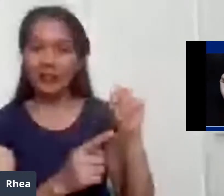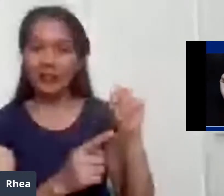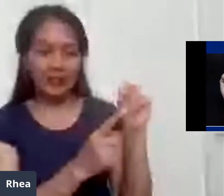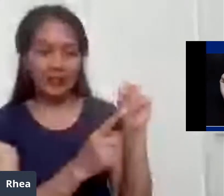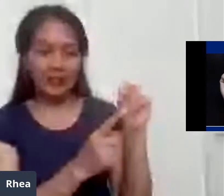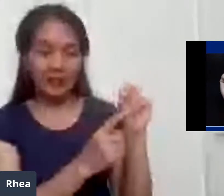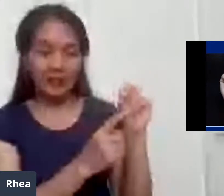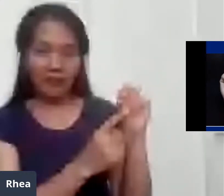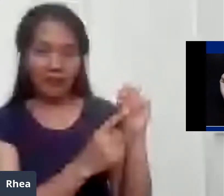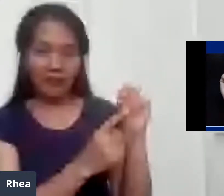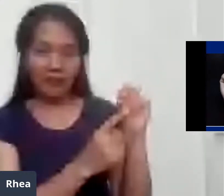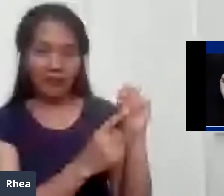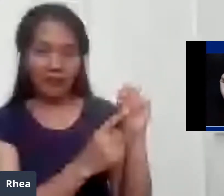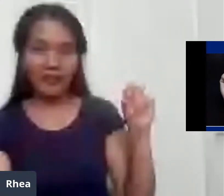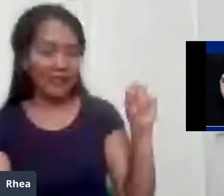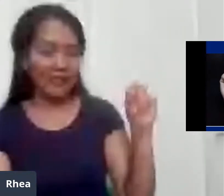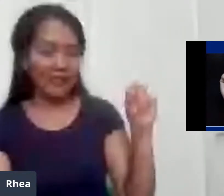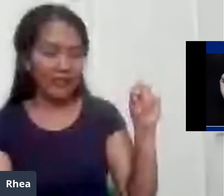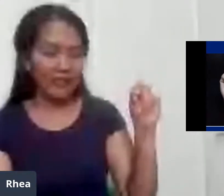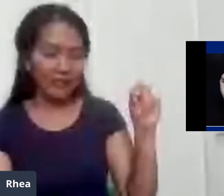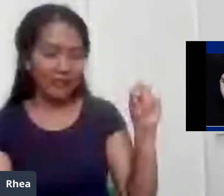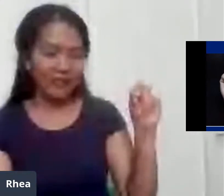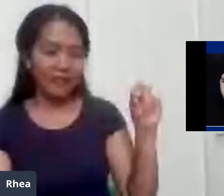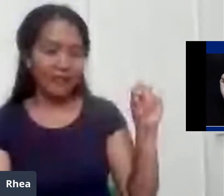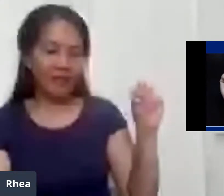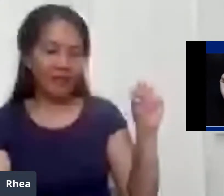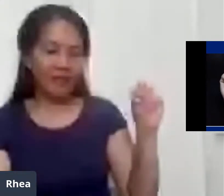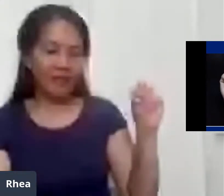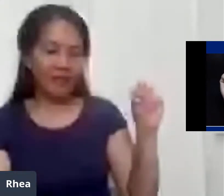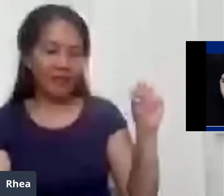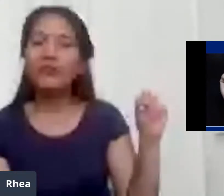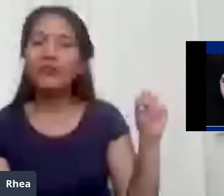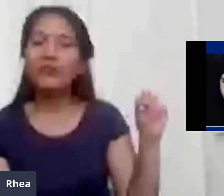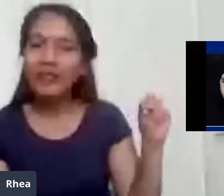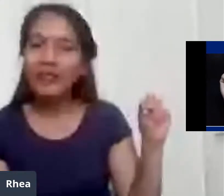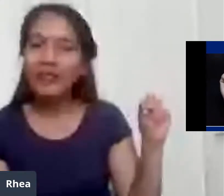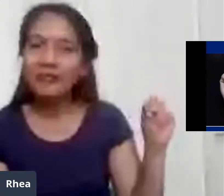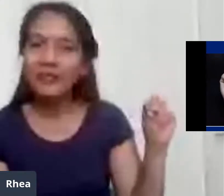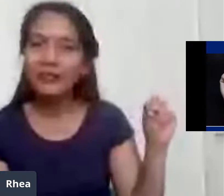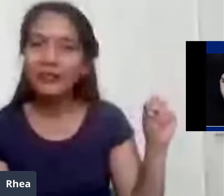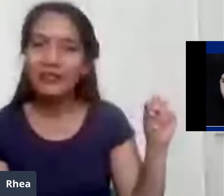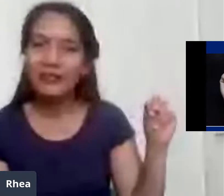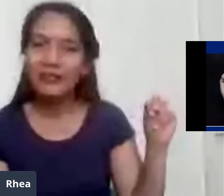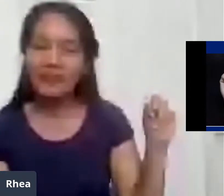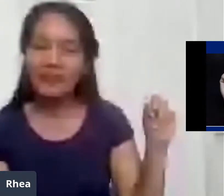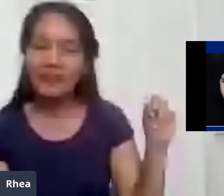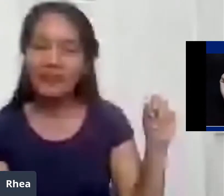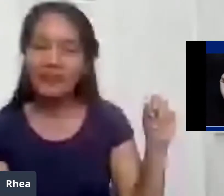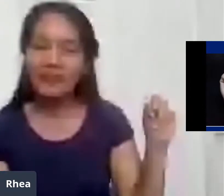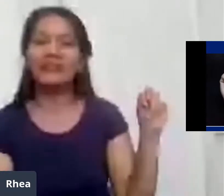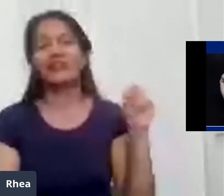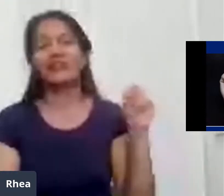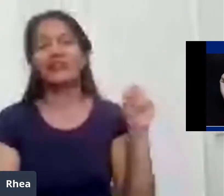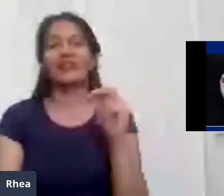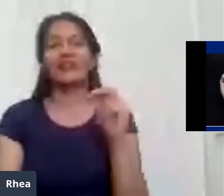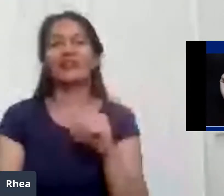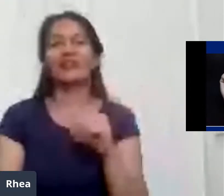finger and the ring finger. That's letter N. Letter N would be, what word could we relate to